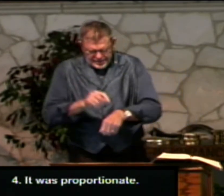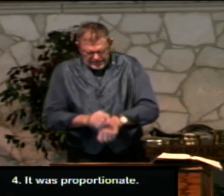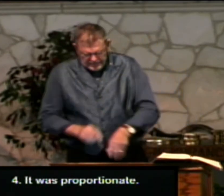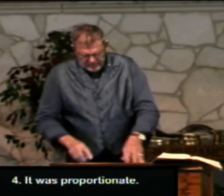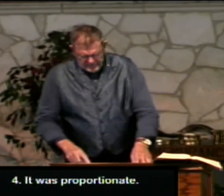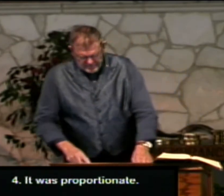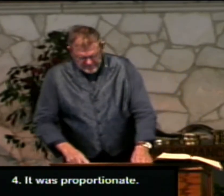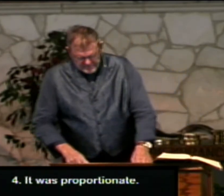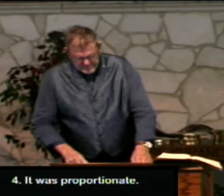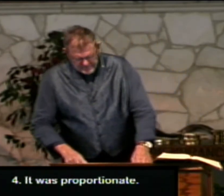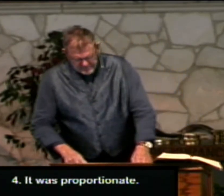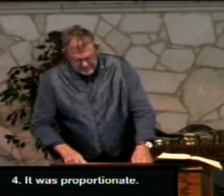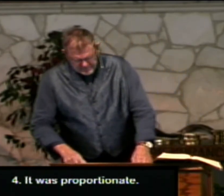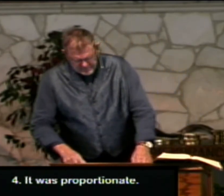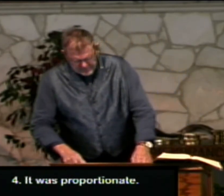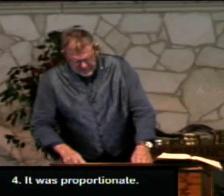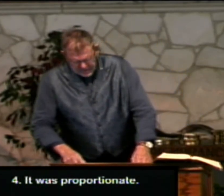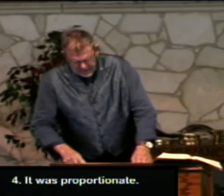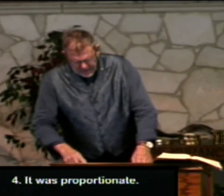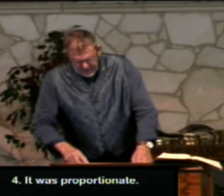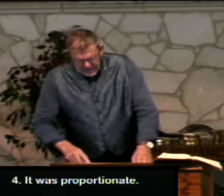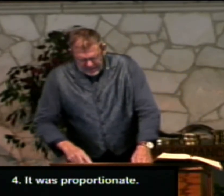it to the temple.